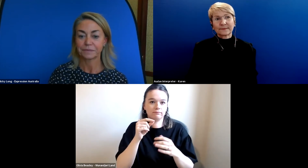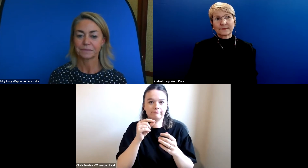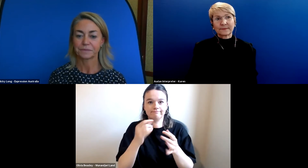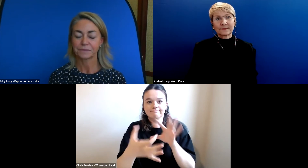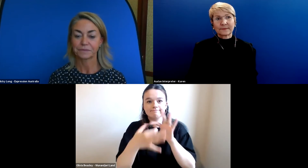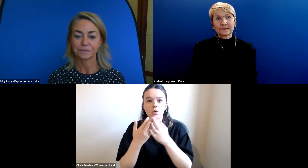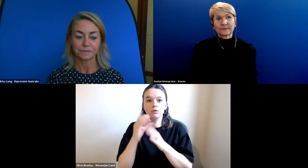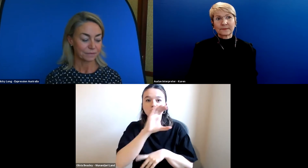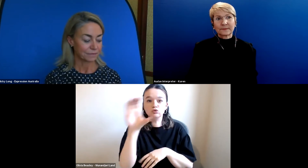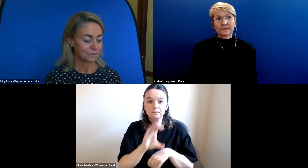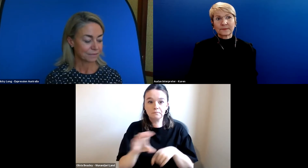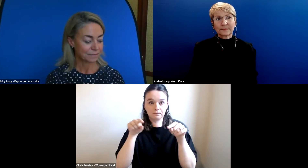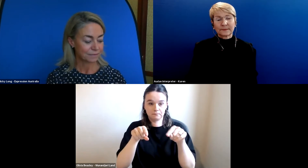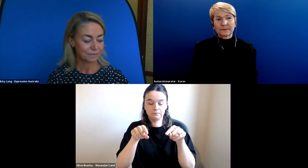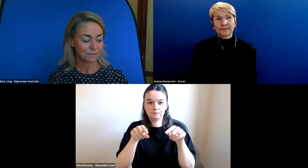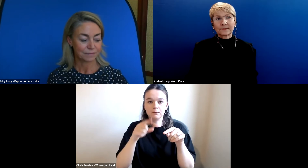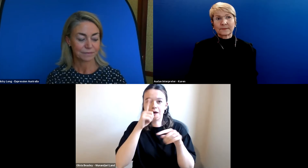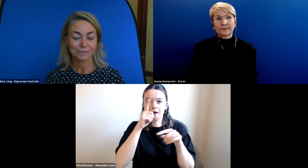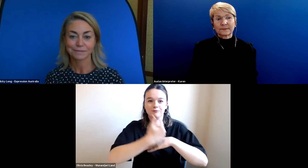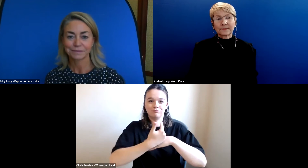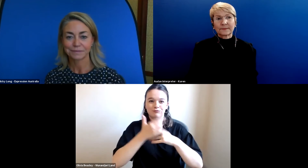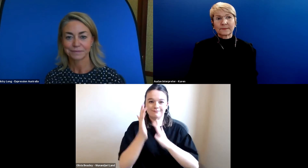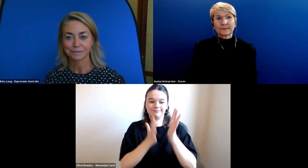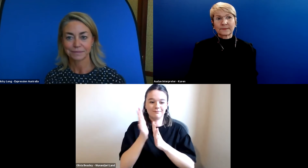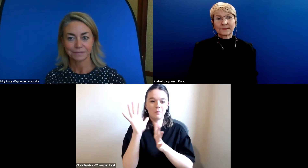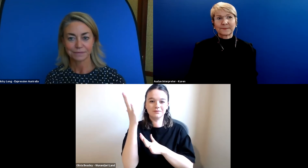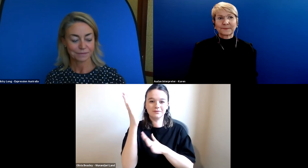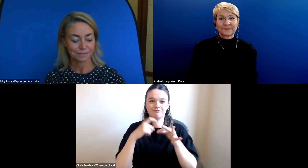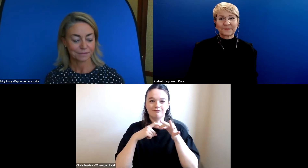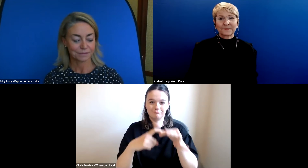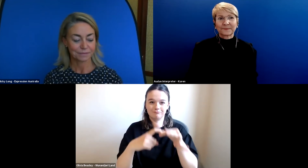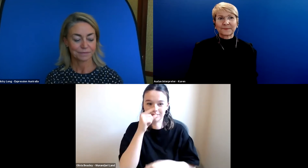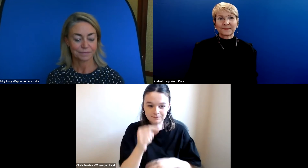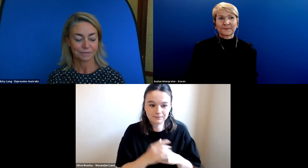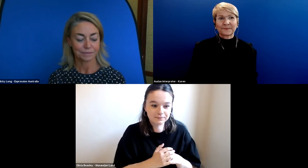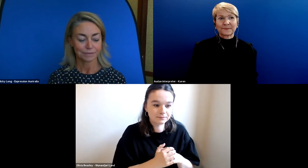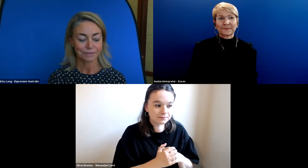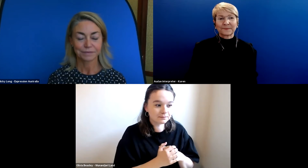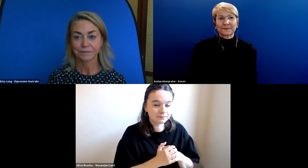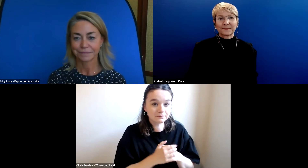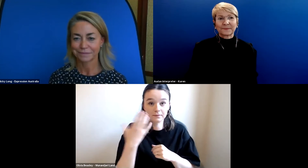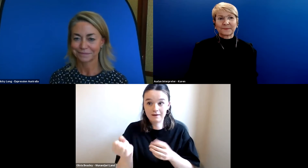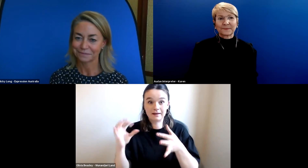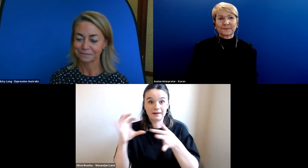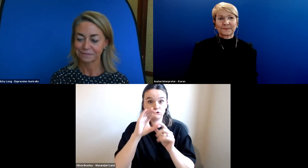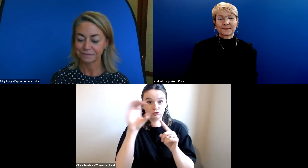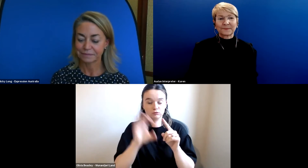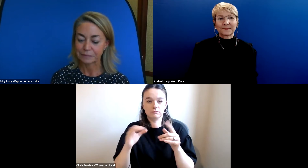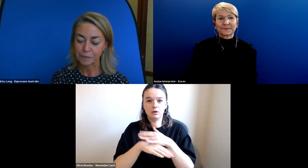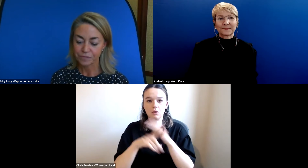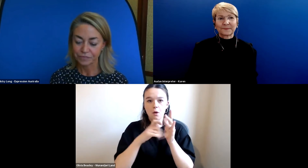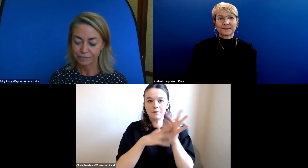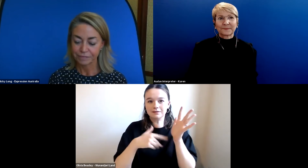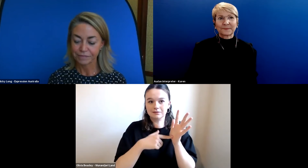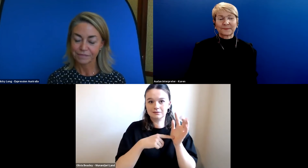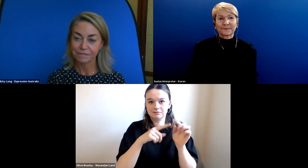posting a comment in the Facebook Live chat. Or if you've joined us with Zoom this evening, you can pose your questions and you can also